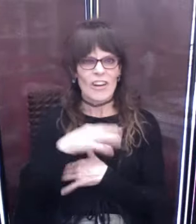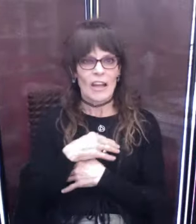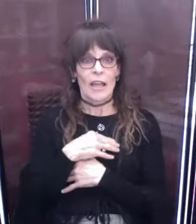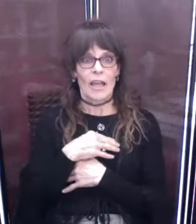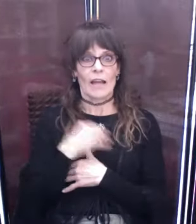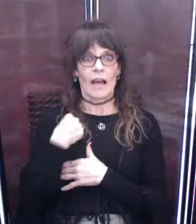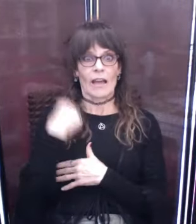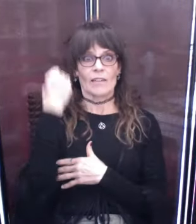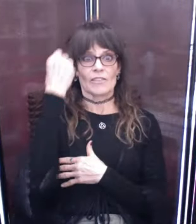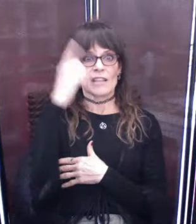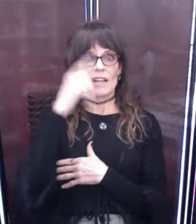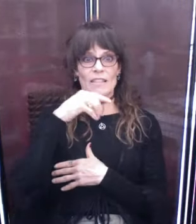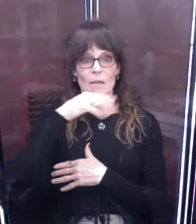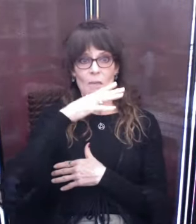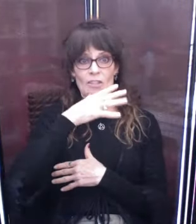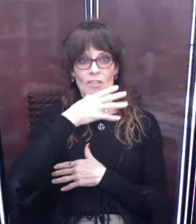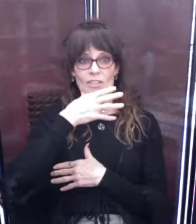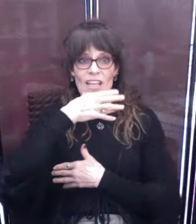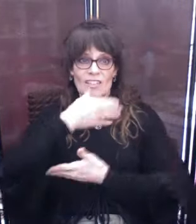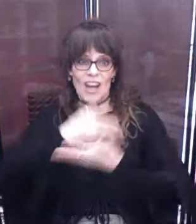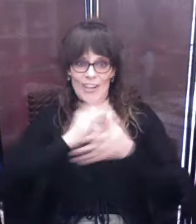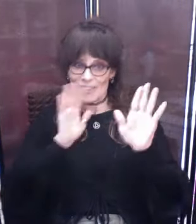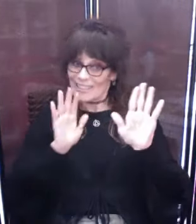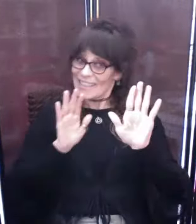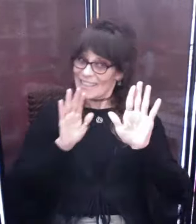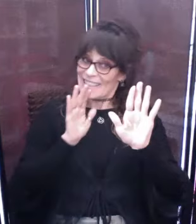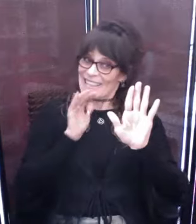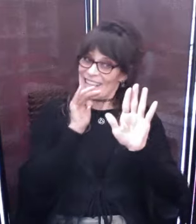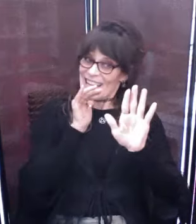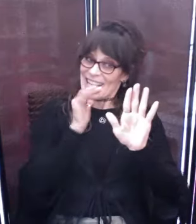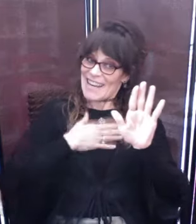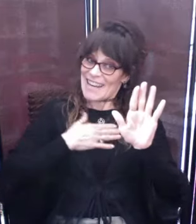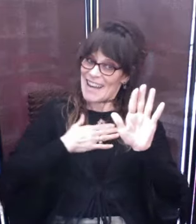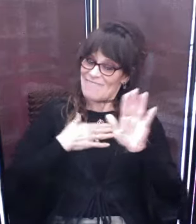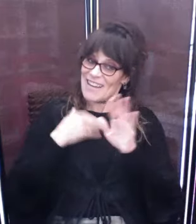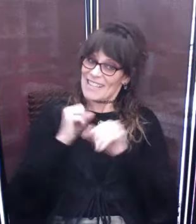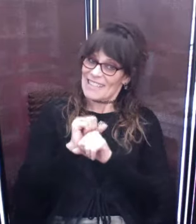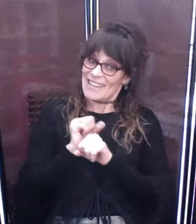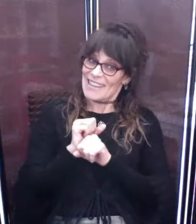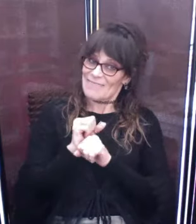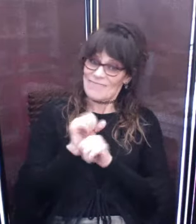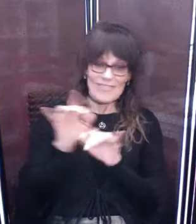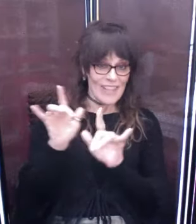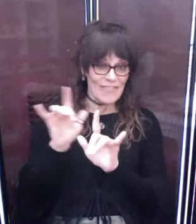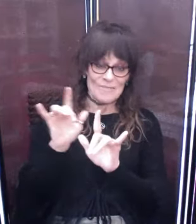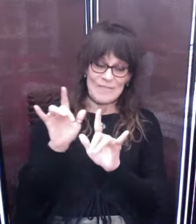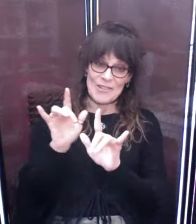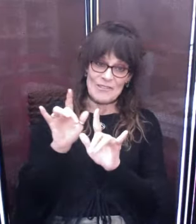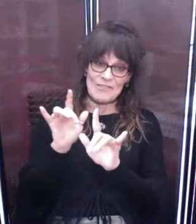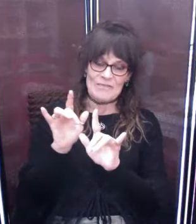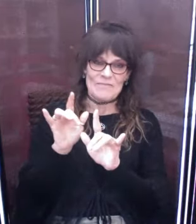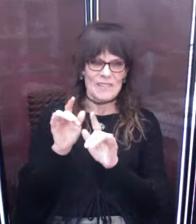mothers and daughters steer clear, not my business. I love them both. They'll sort that stuff out. They don't need me